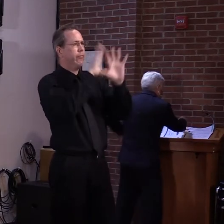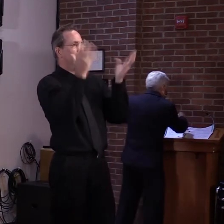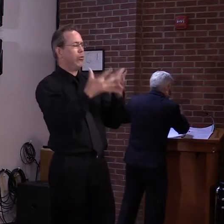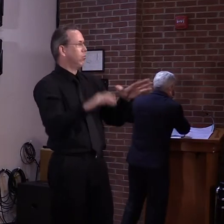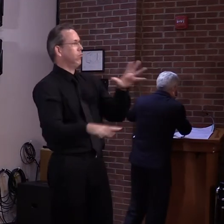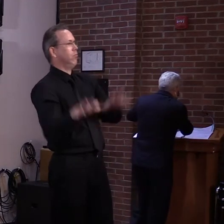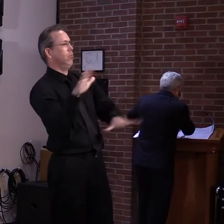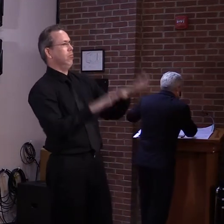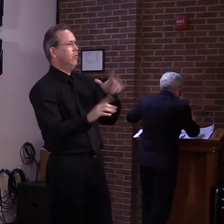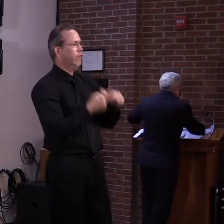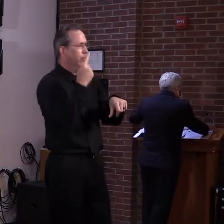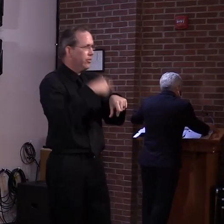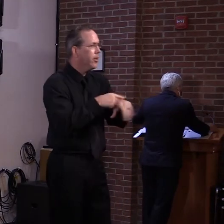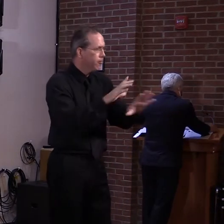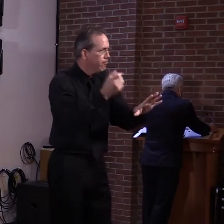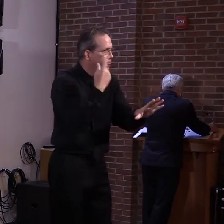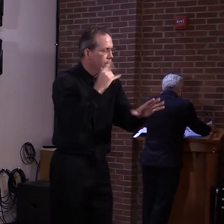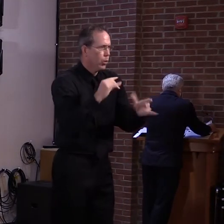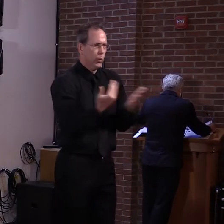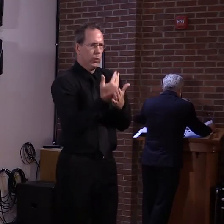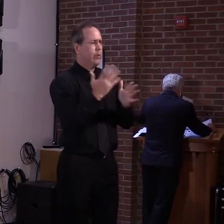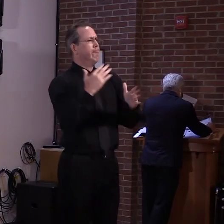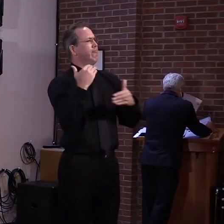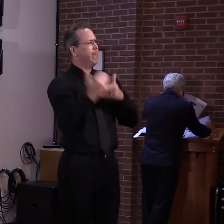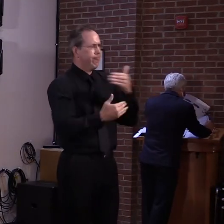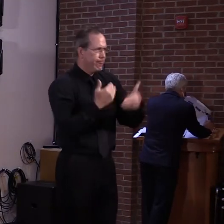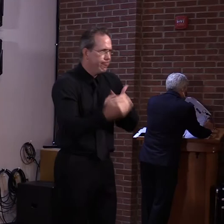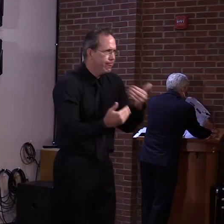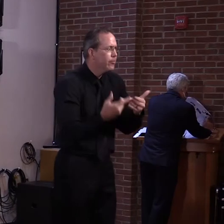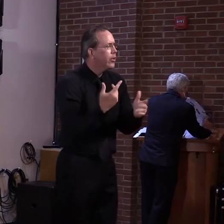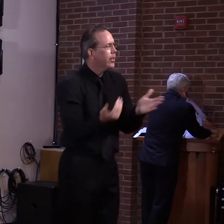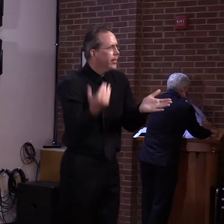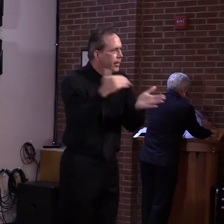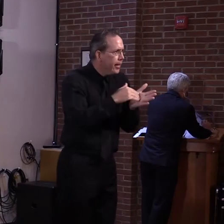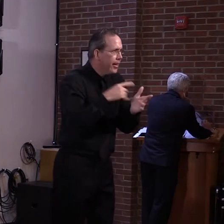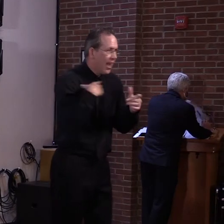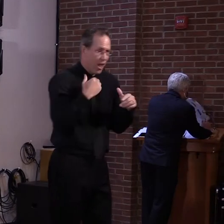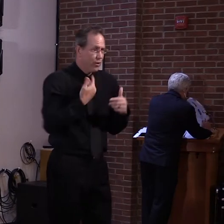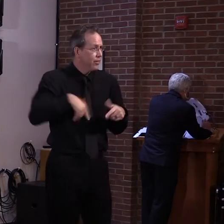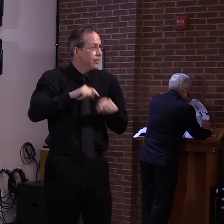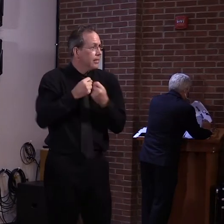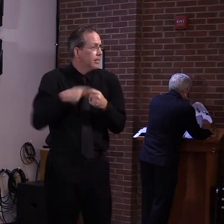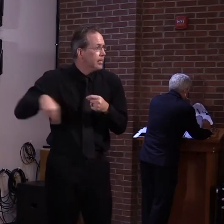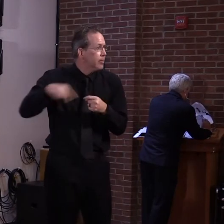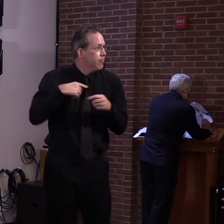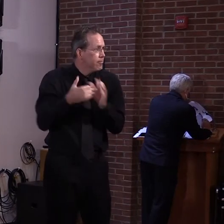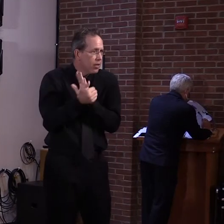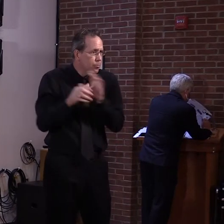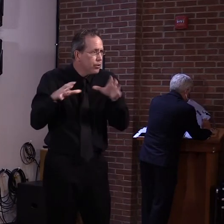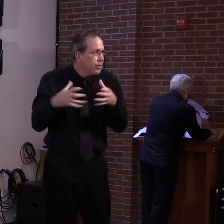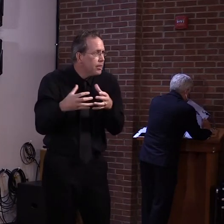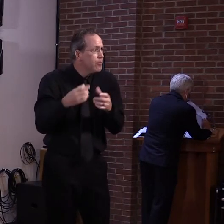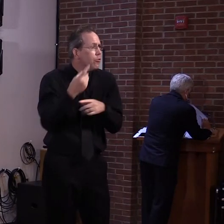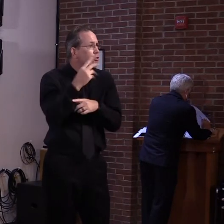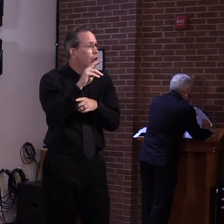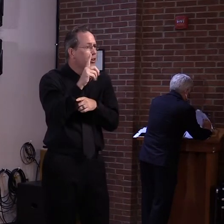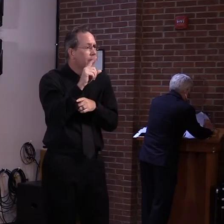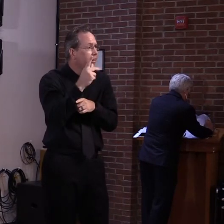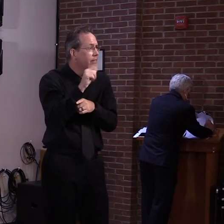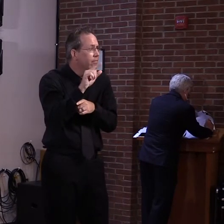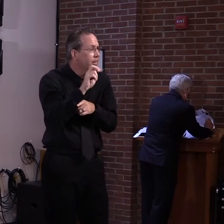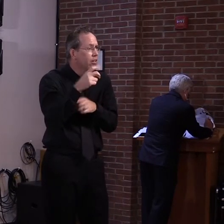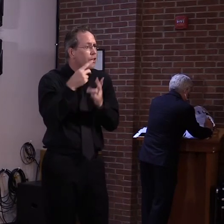experts, pediatricians, health experts, Dr. Levine, Dr. Kelso, and others who have been on this in these